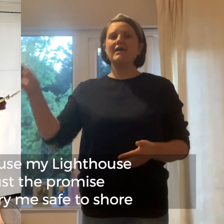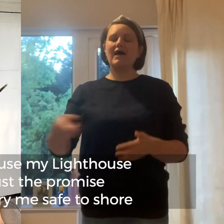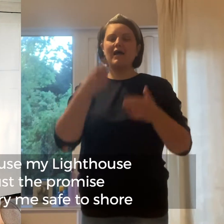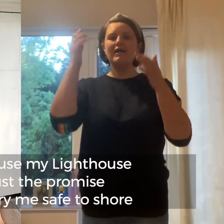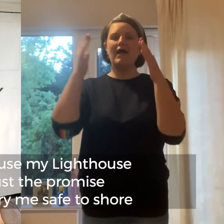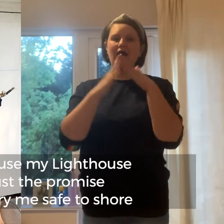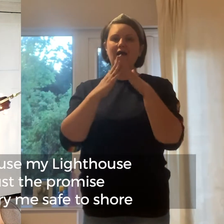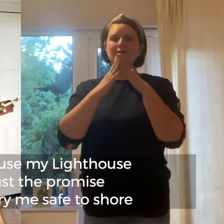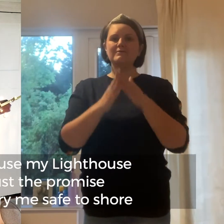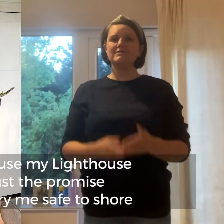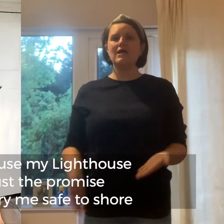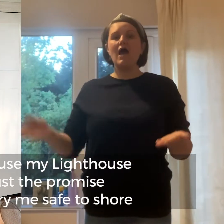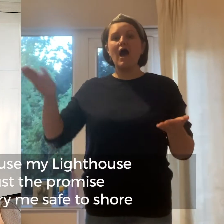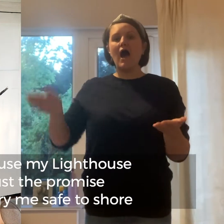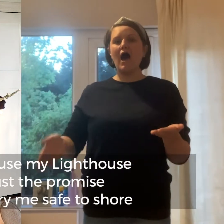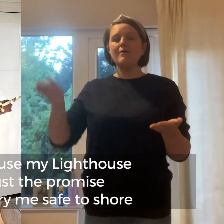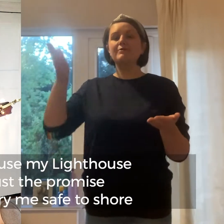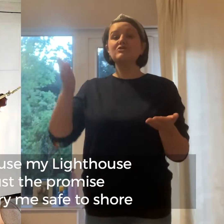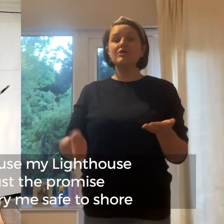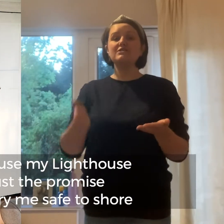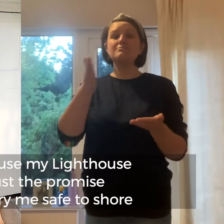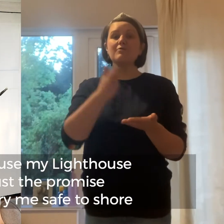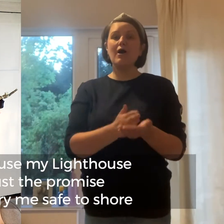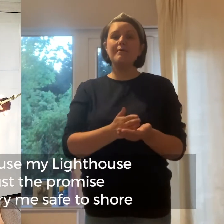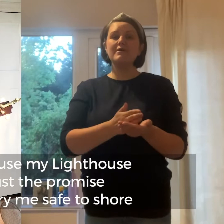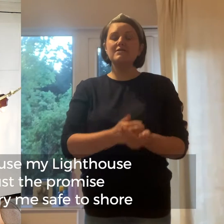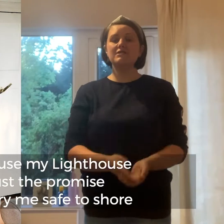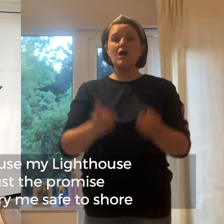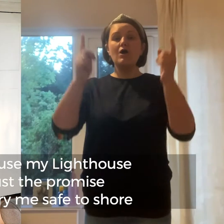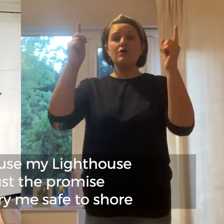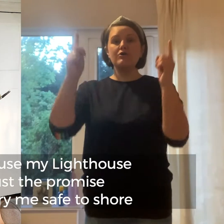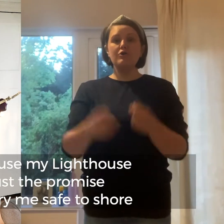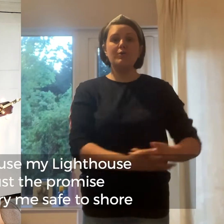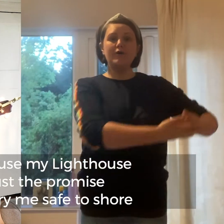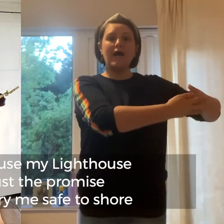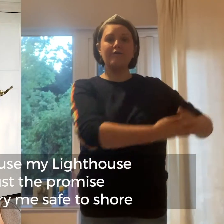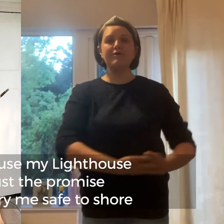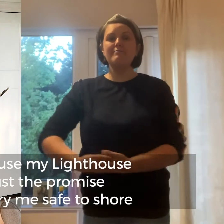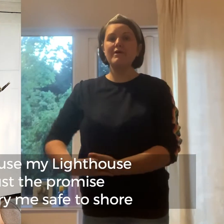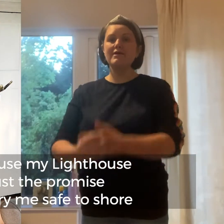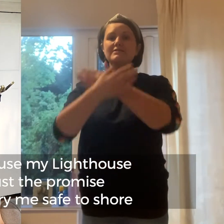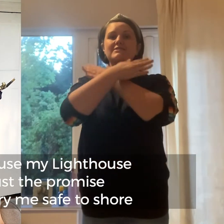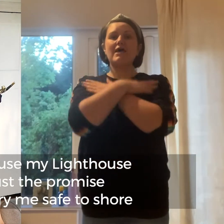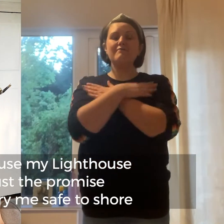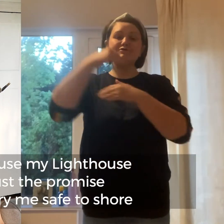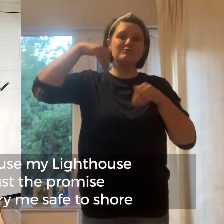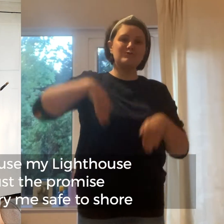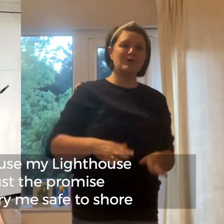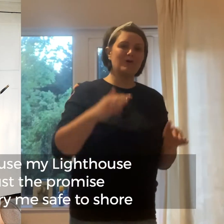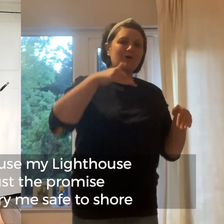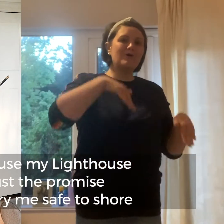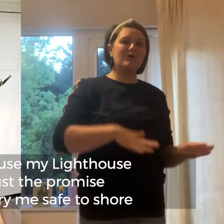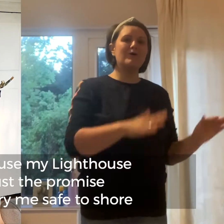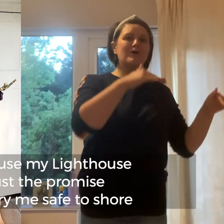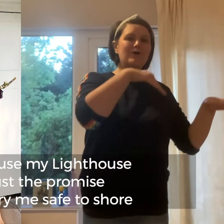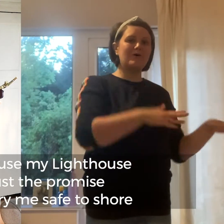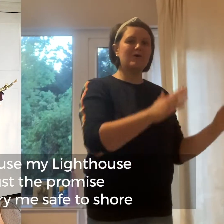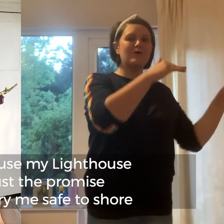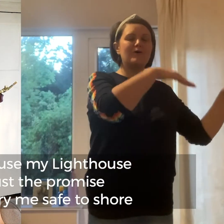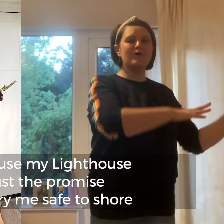my lighthouse, and I will trust the promise. You will carry me safe to